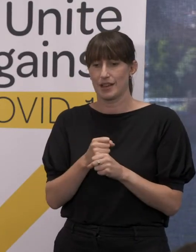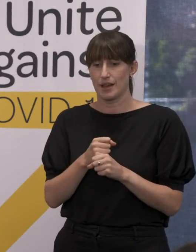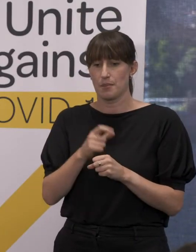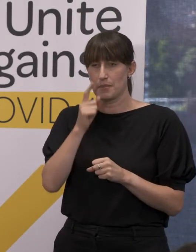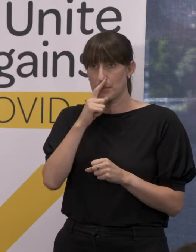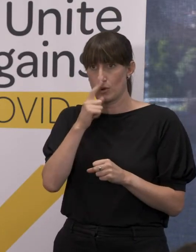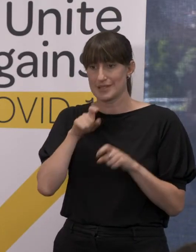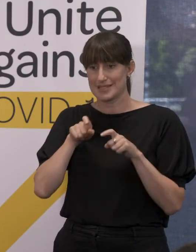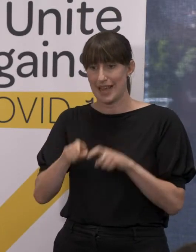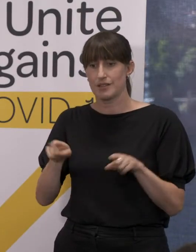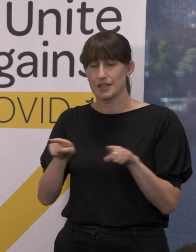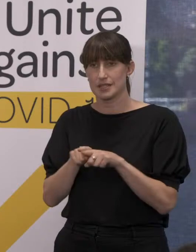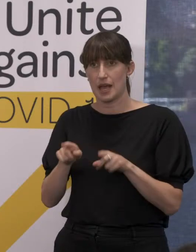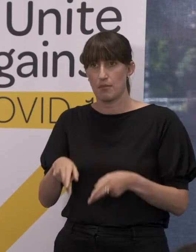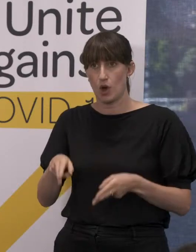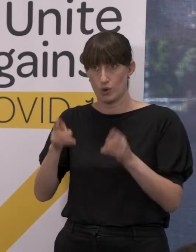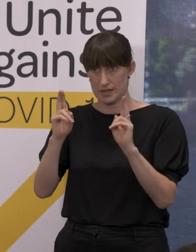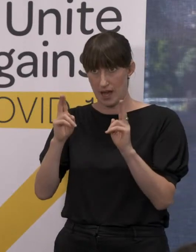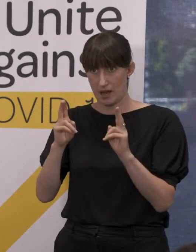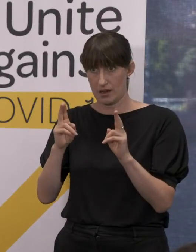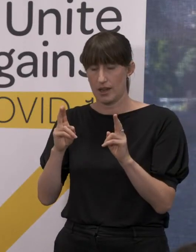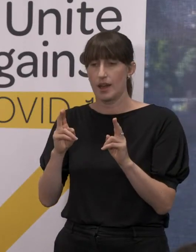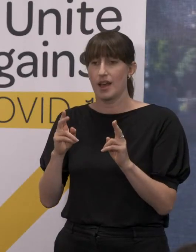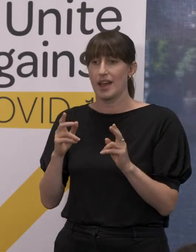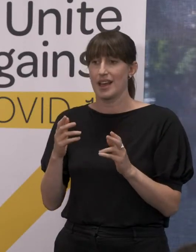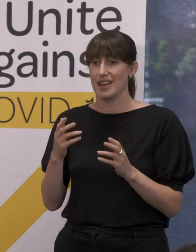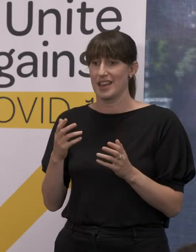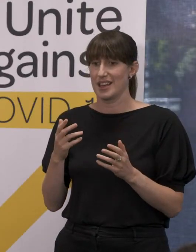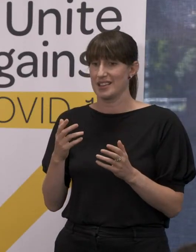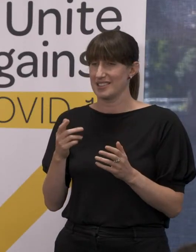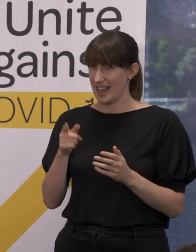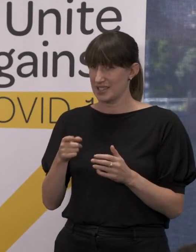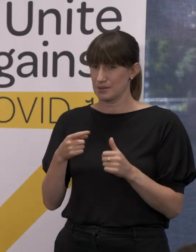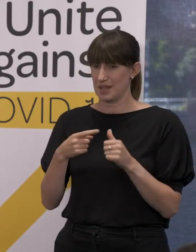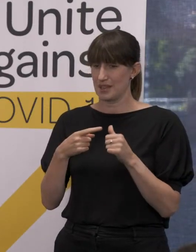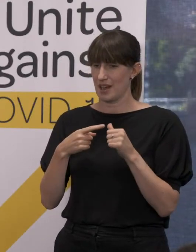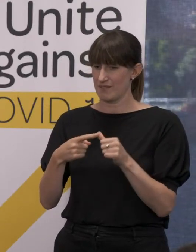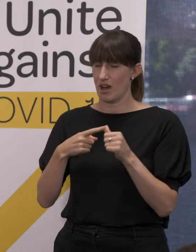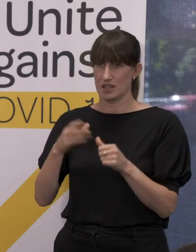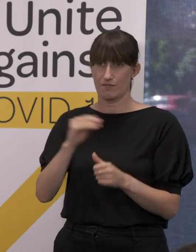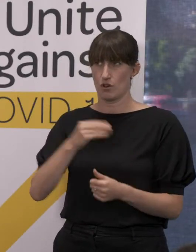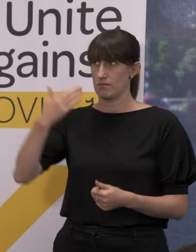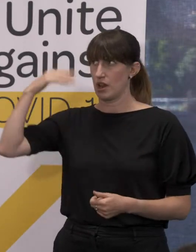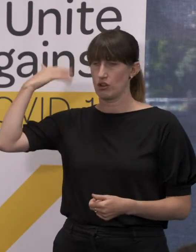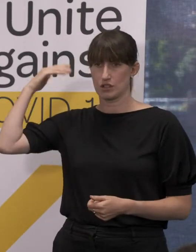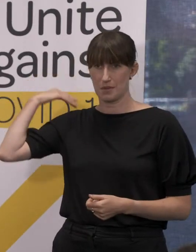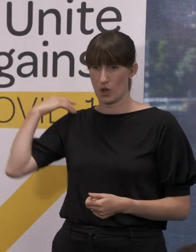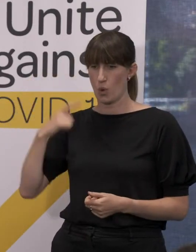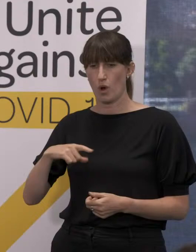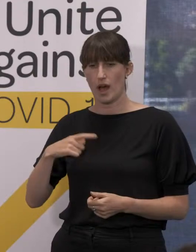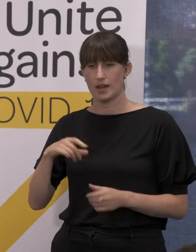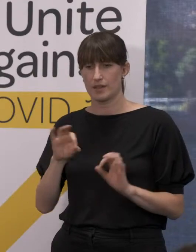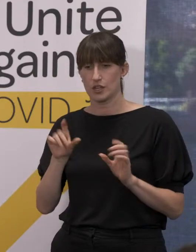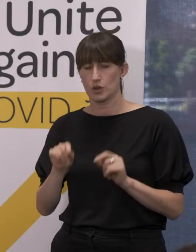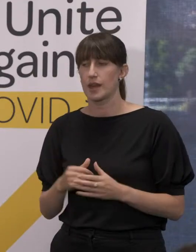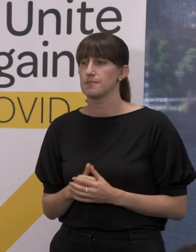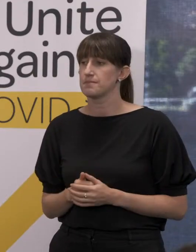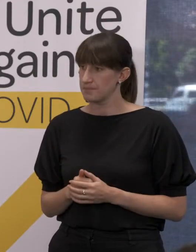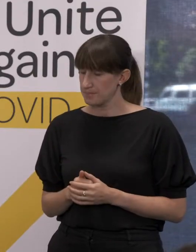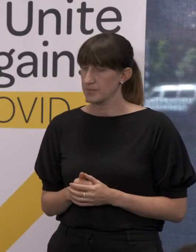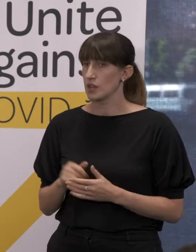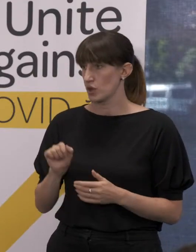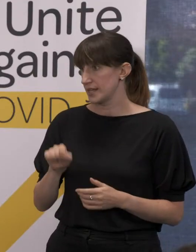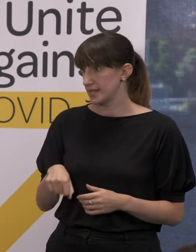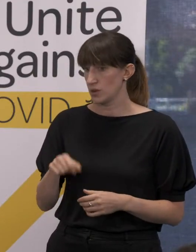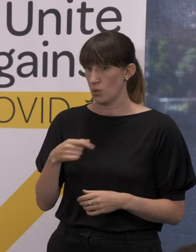to I guess what they're suggesting is cohorting, and that is something we have been doing since the investigation of the cases in the Pullman, and that's something.